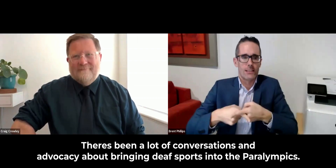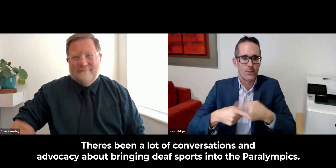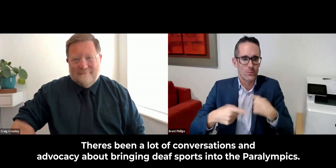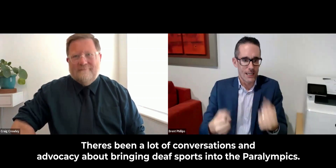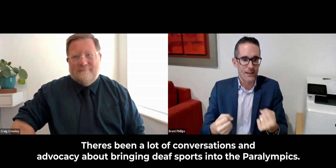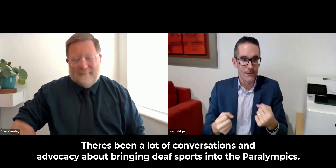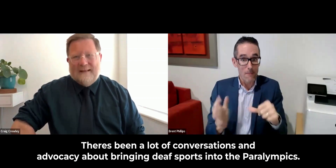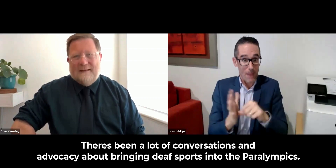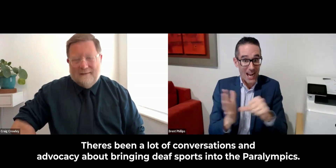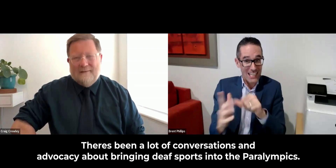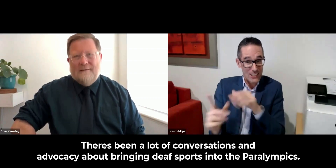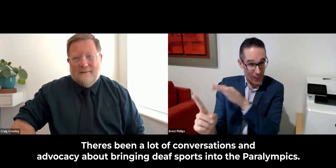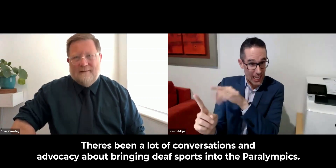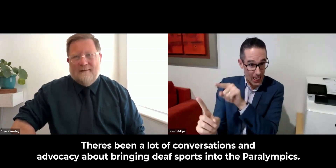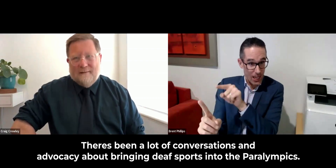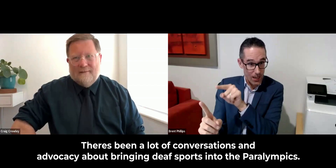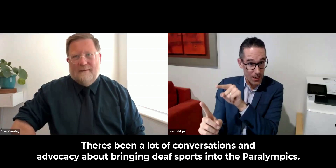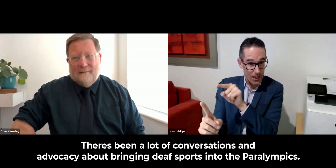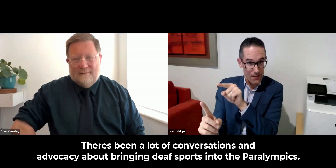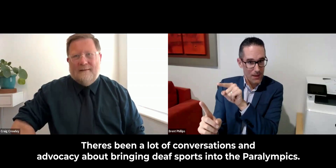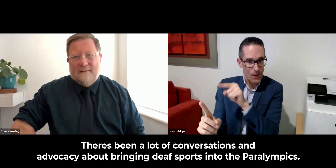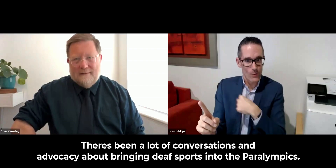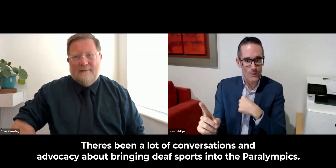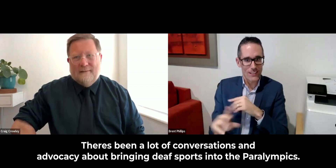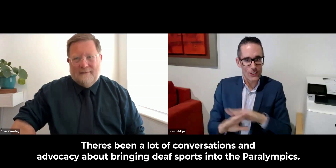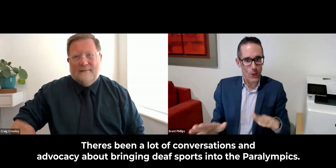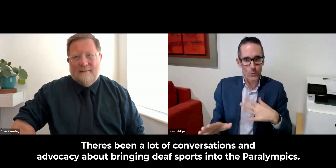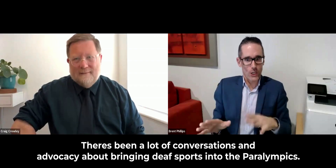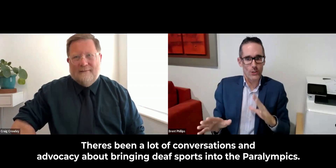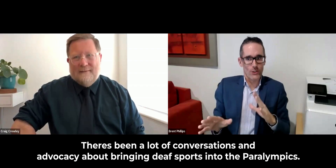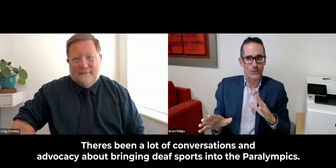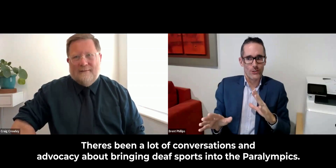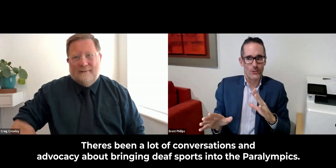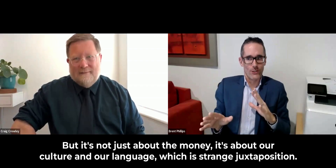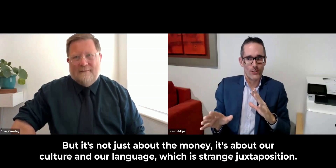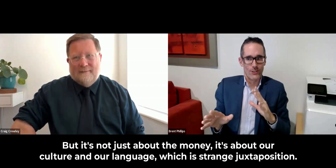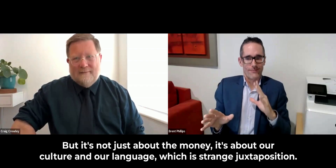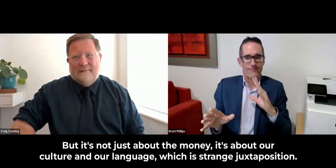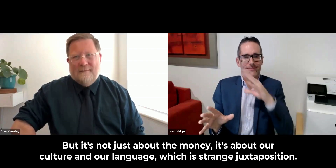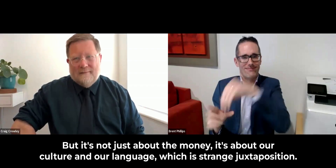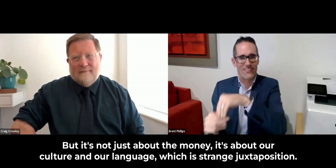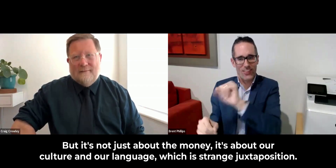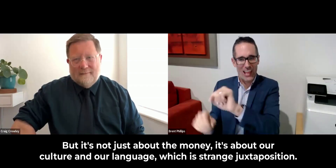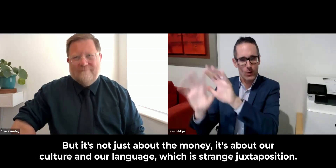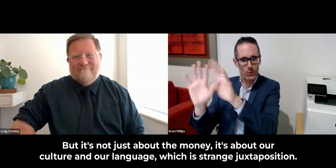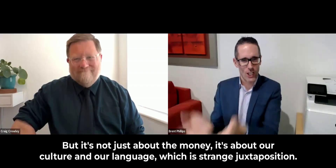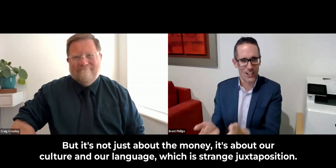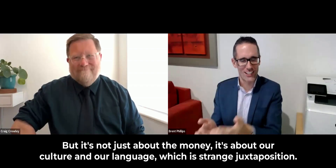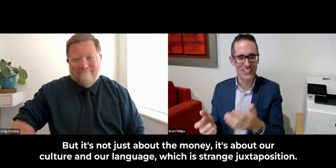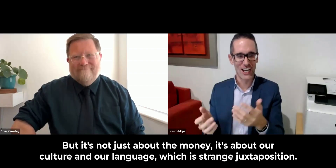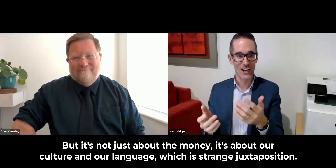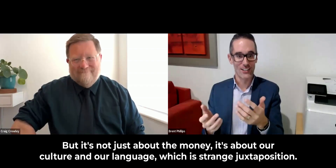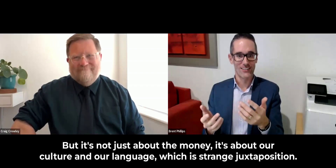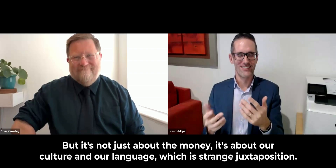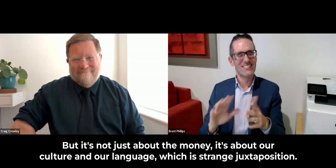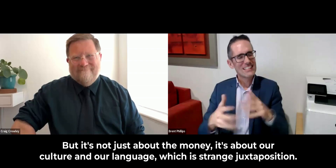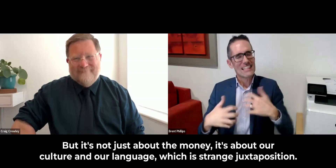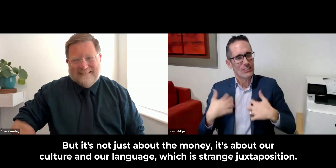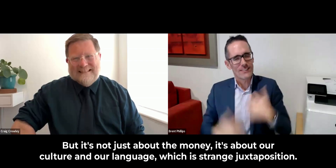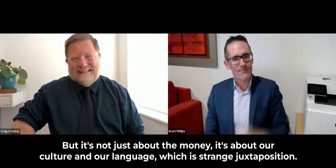and advocacy about bringing deaf sports into the Paralympics, but it's not just about the money, it's about our culture and